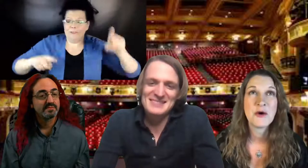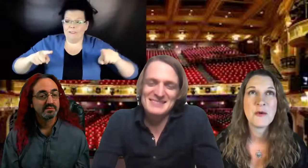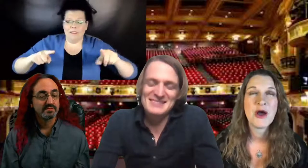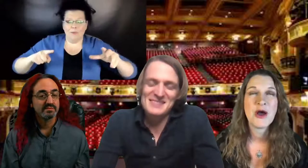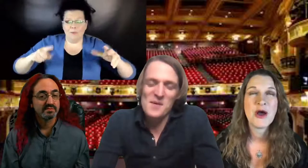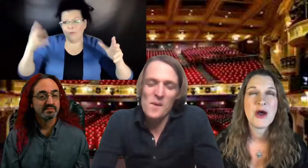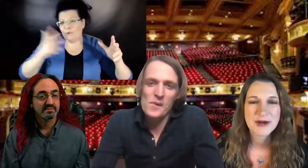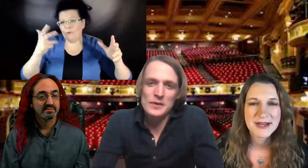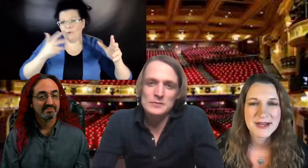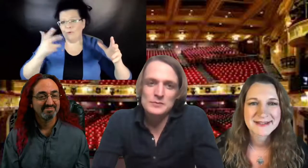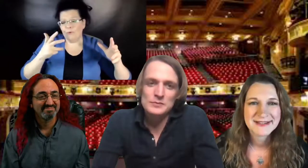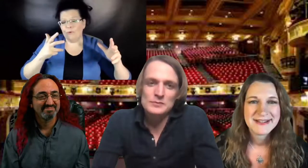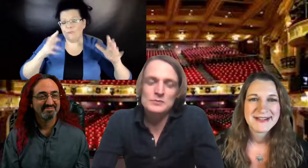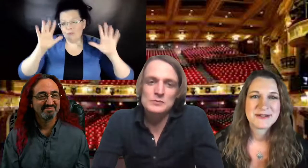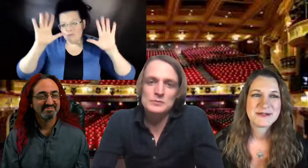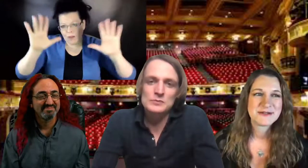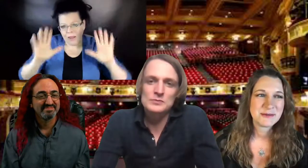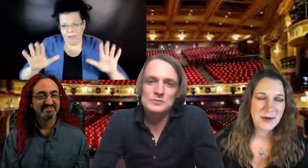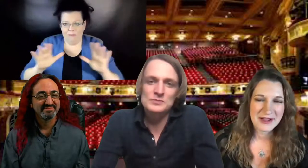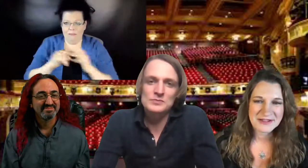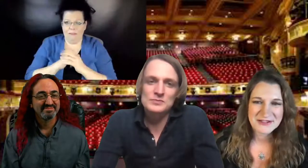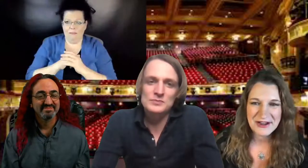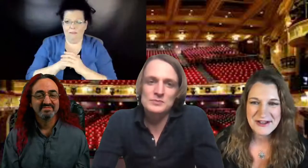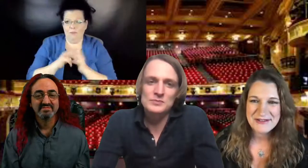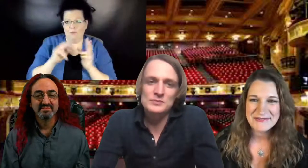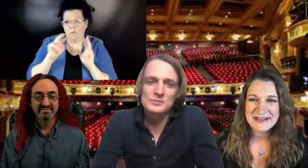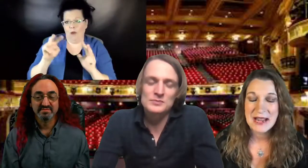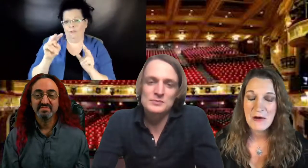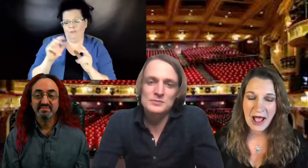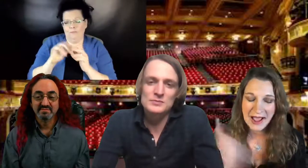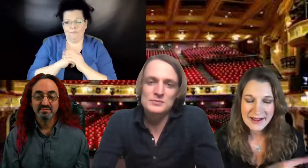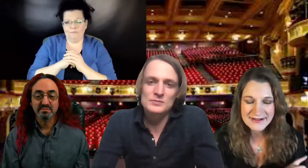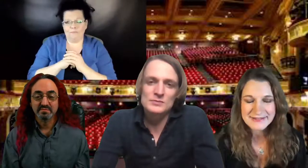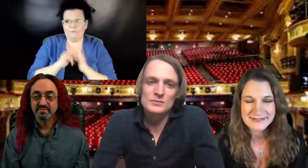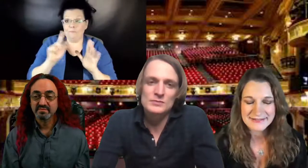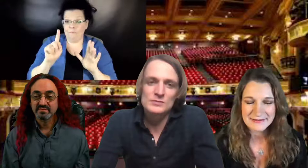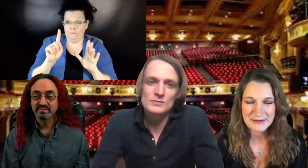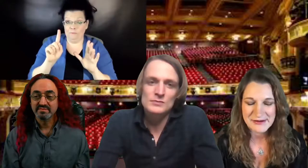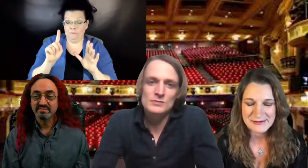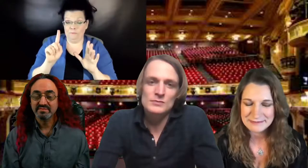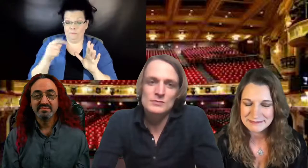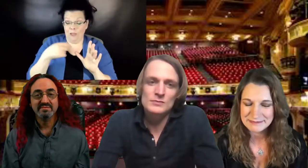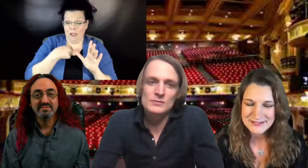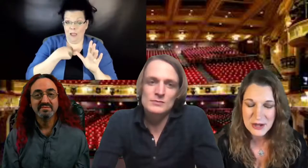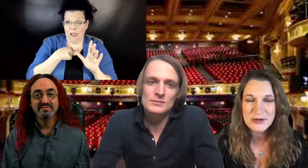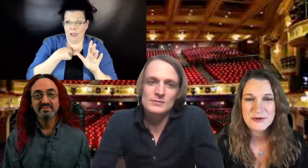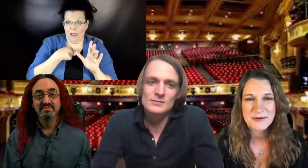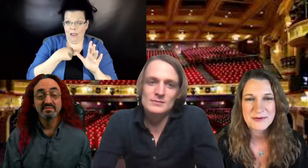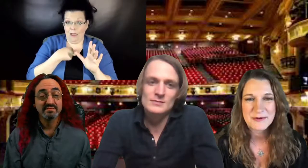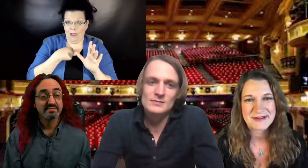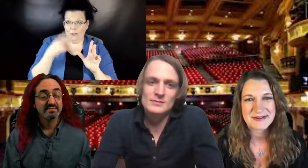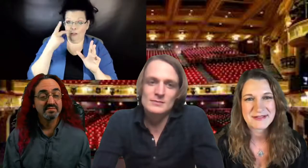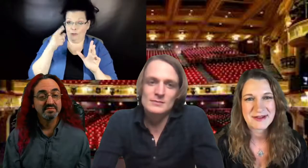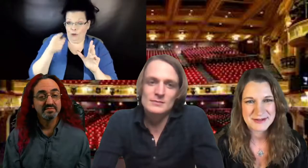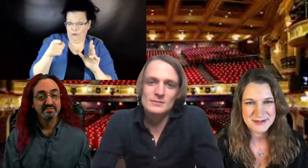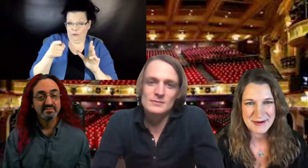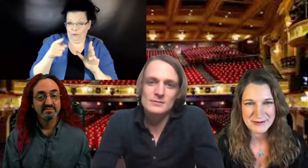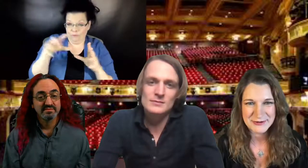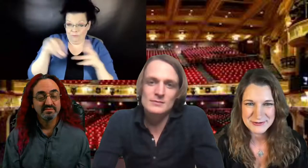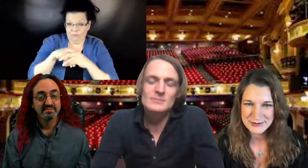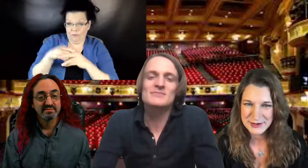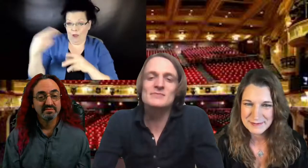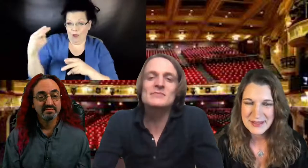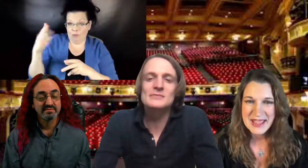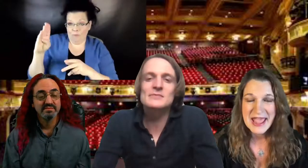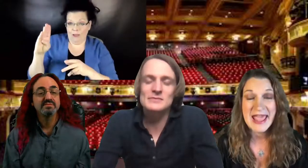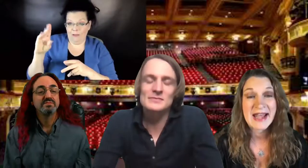so great to watch. Now, I saw you in The Hunchback of